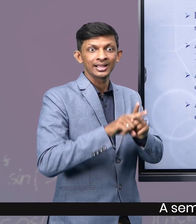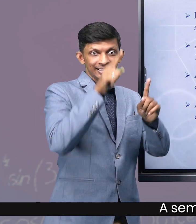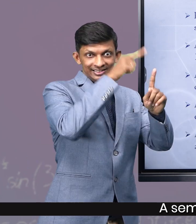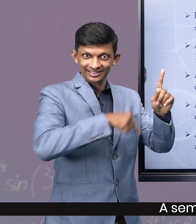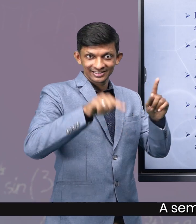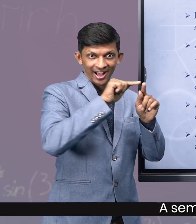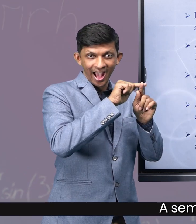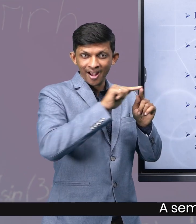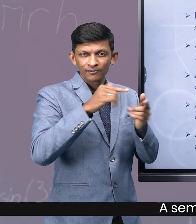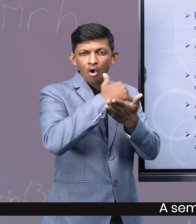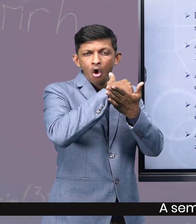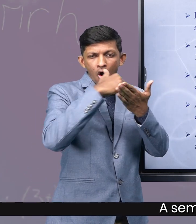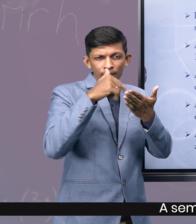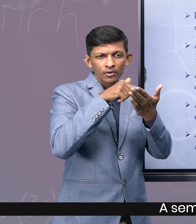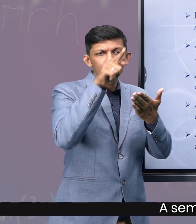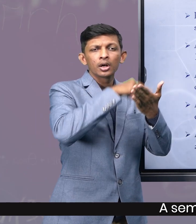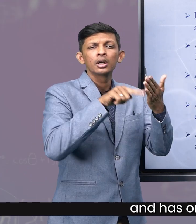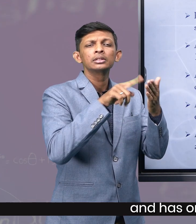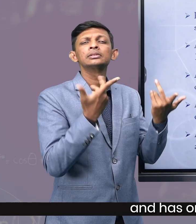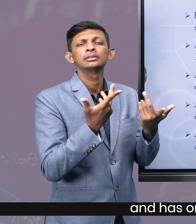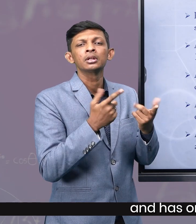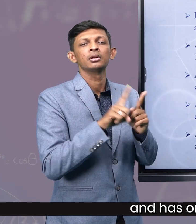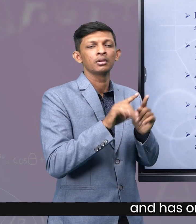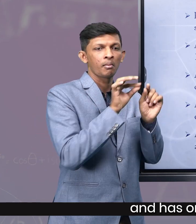A semicircle is half of a circle and has one straight